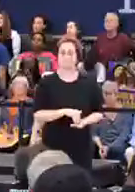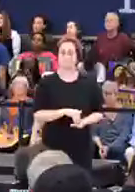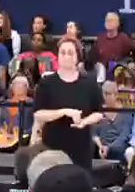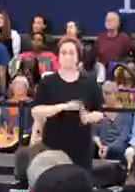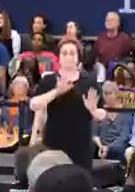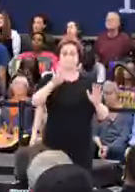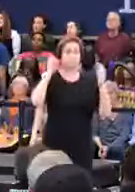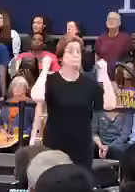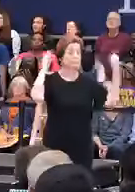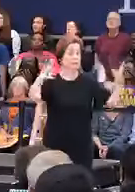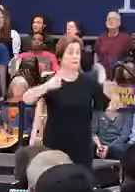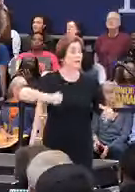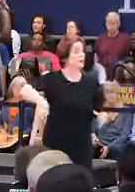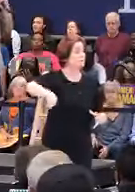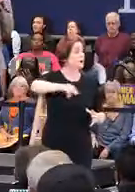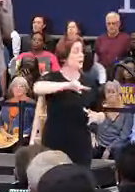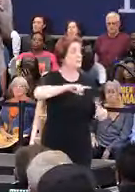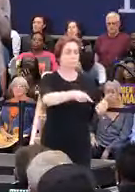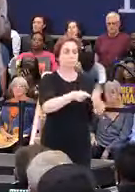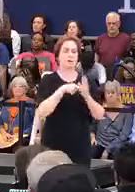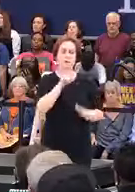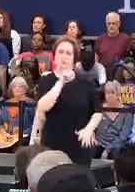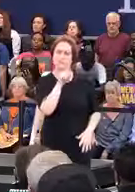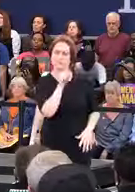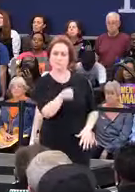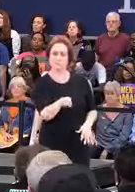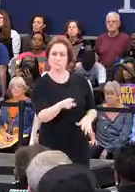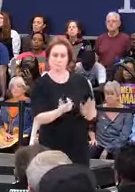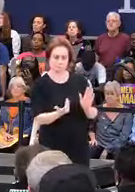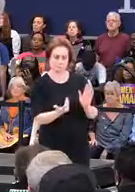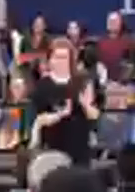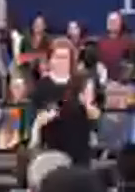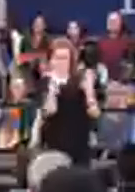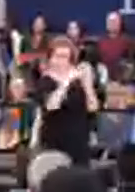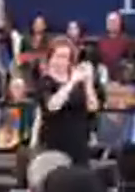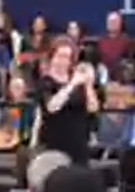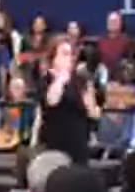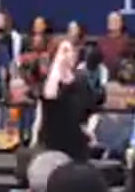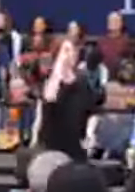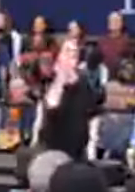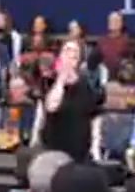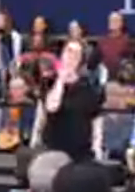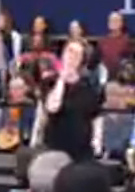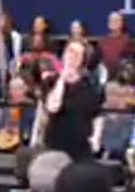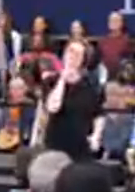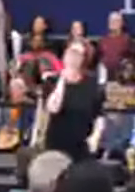which for so many of us required a question, again, exactly for whom?